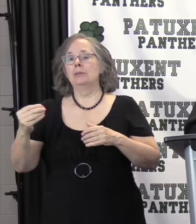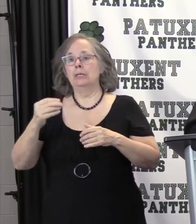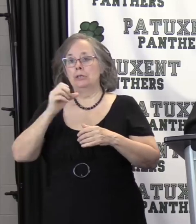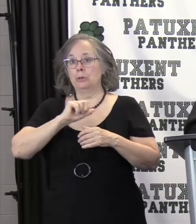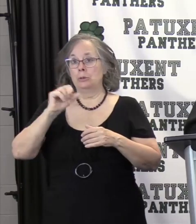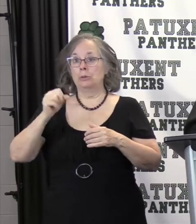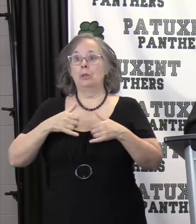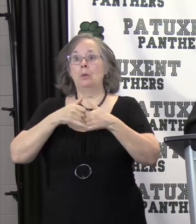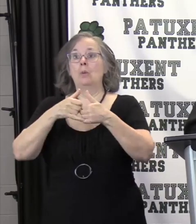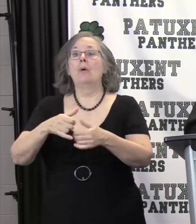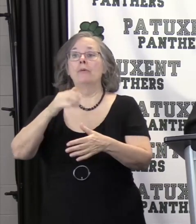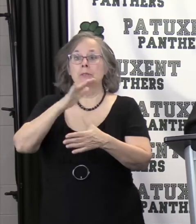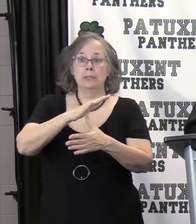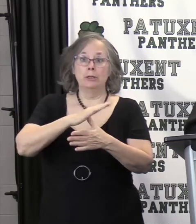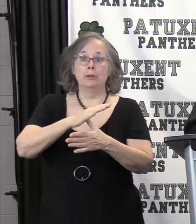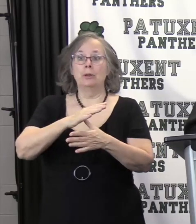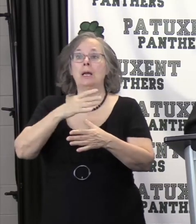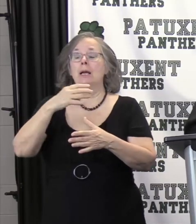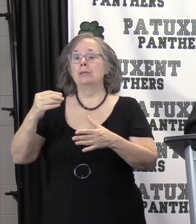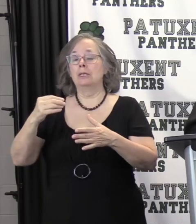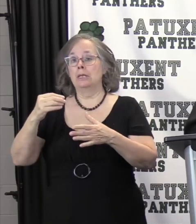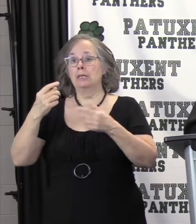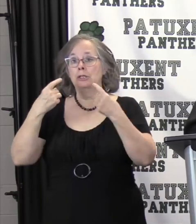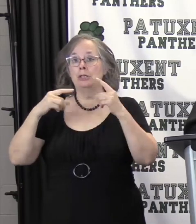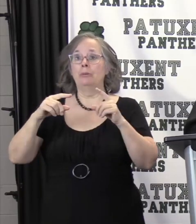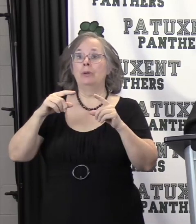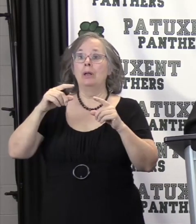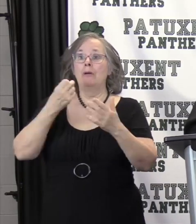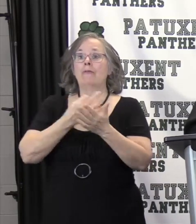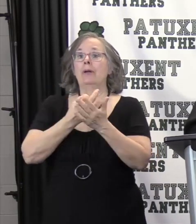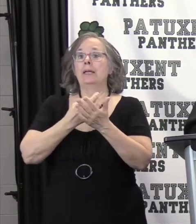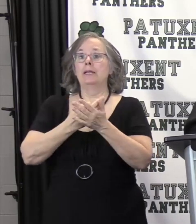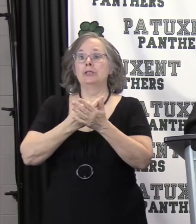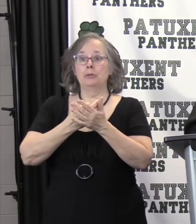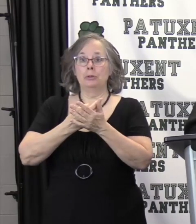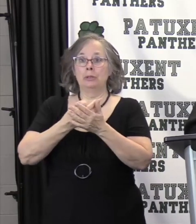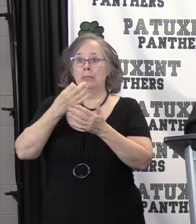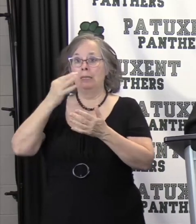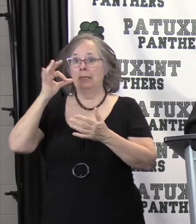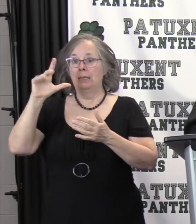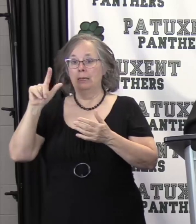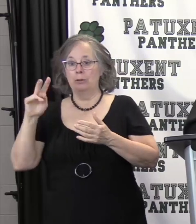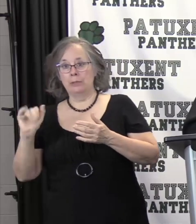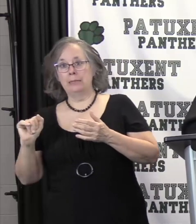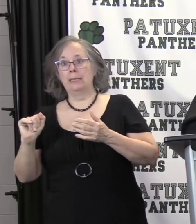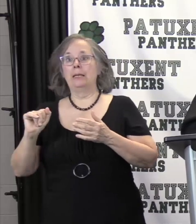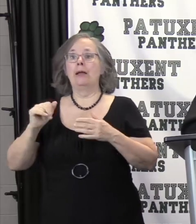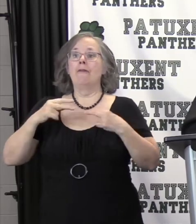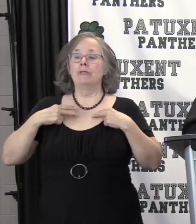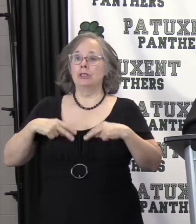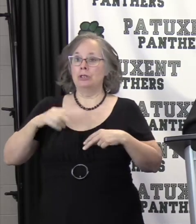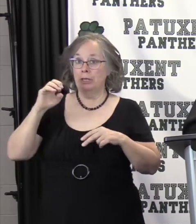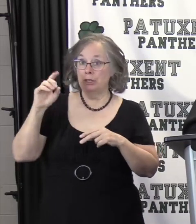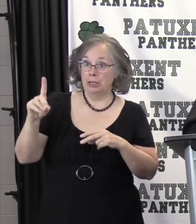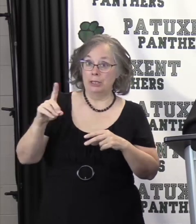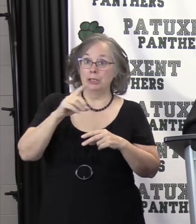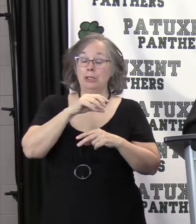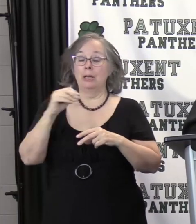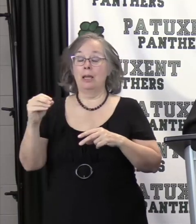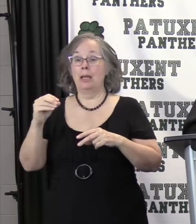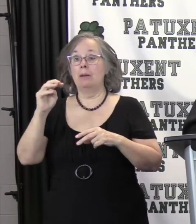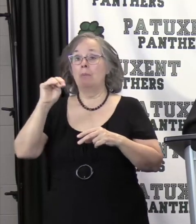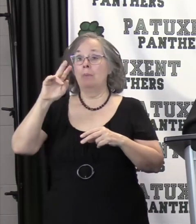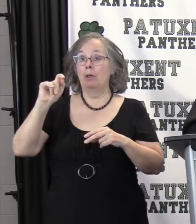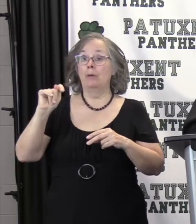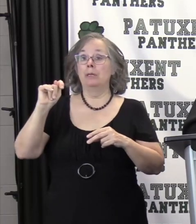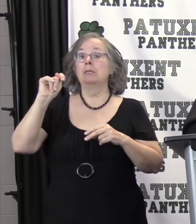Studies Award, Outstanding Achievement in Financial Literacy, Outstanding Performance in Physical Education, and the Merit